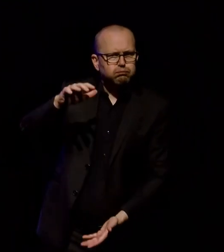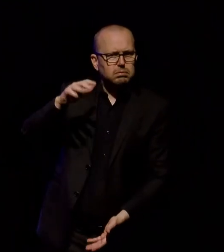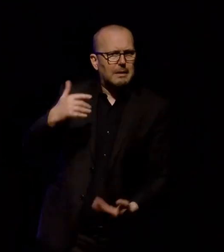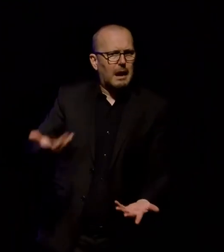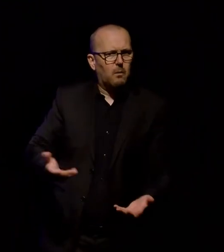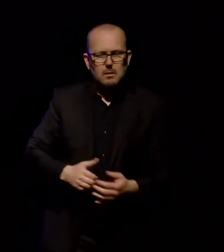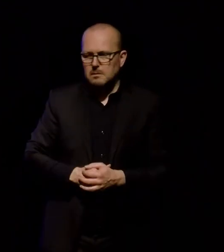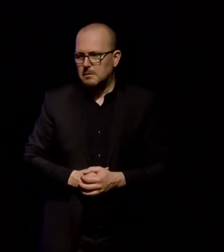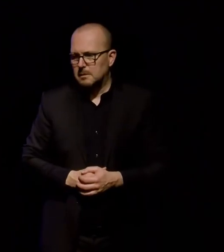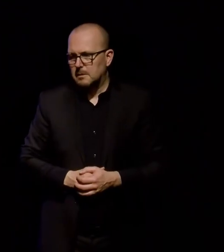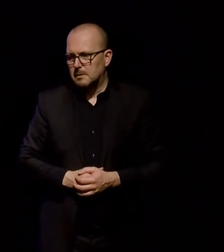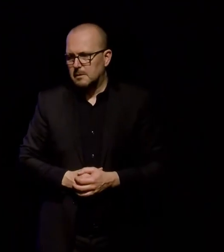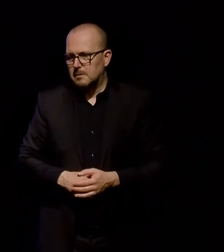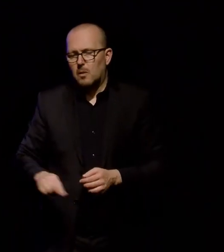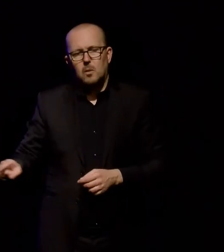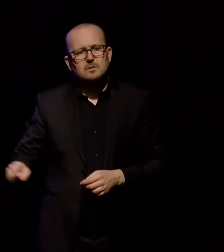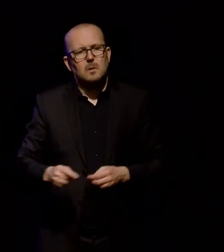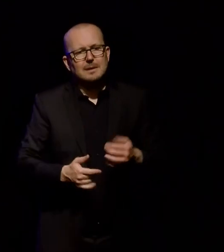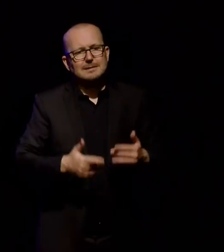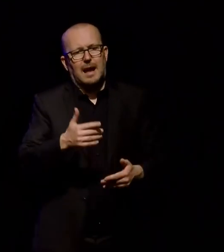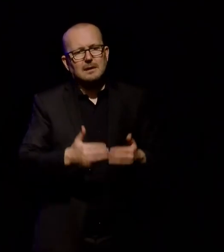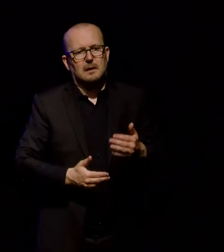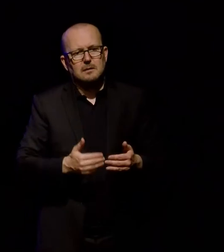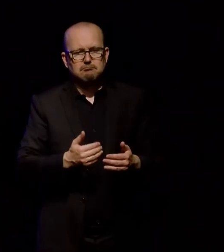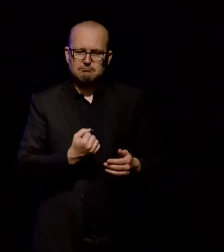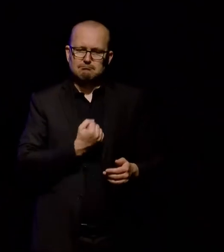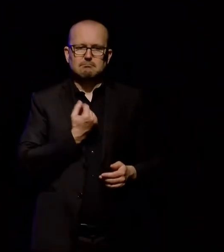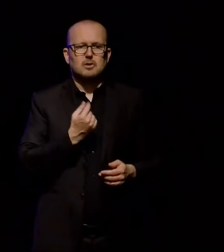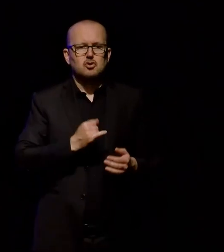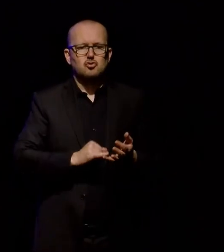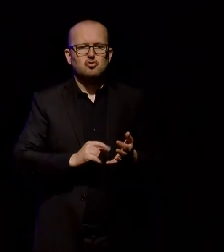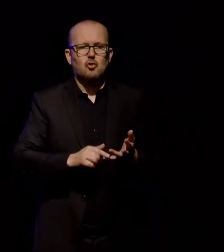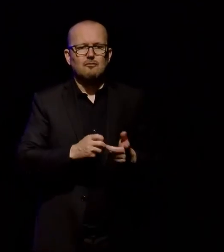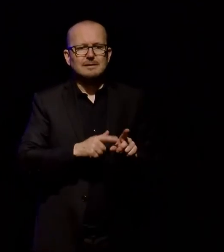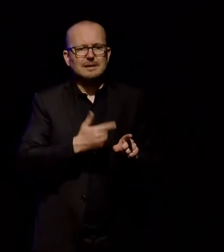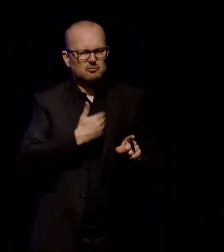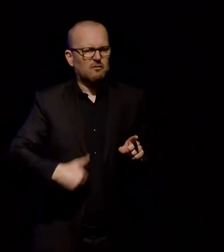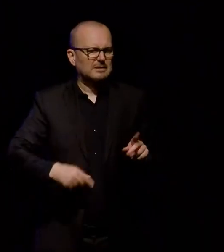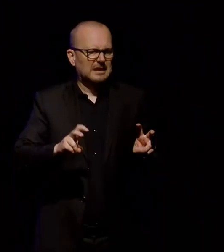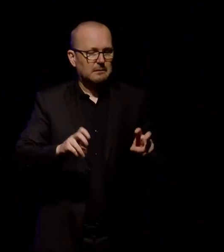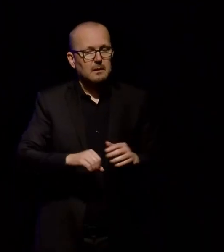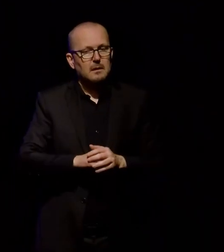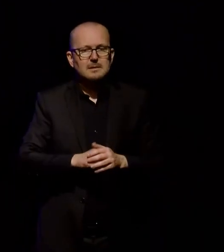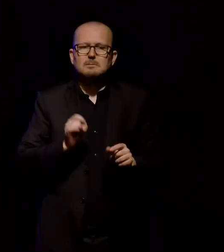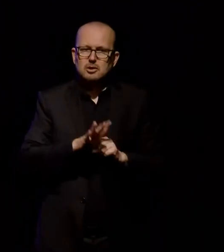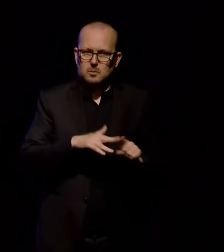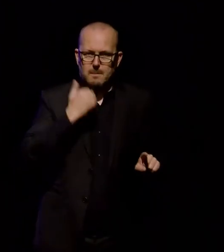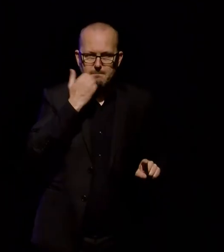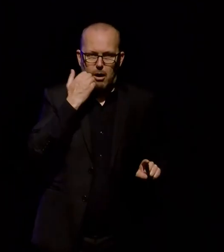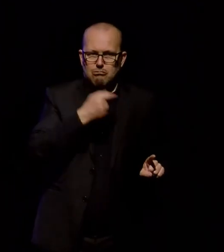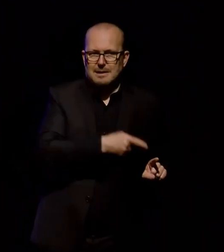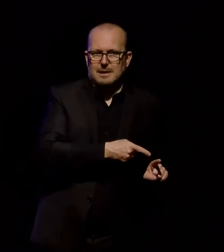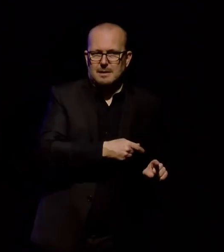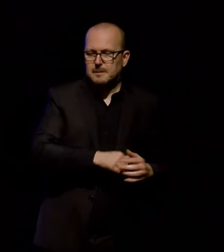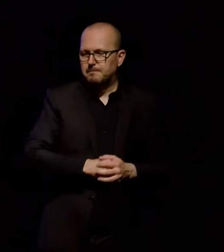And data sovereignty is also a really important consideration for us, particularly around Māori data sovereignty as championed by Te